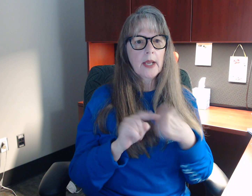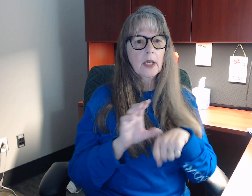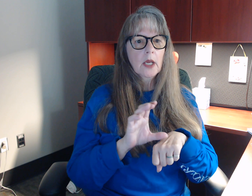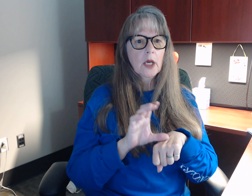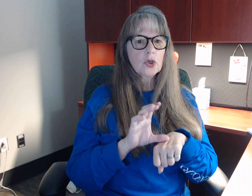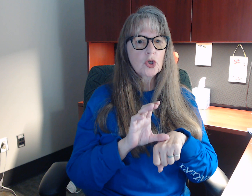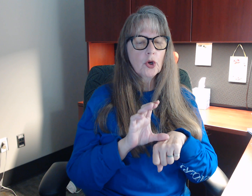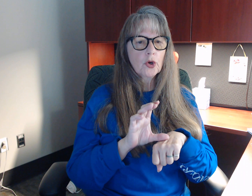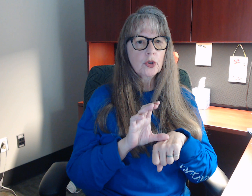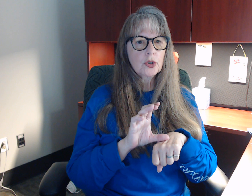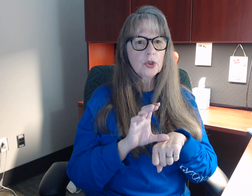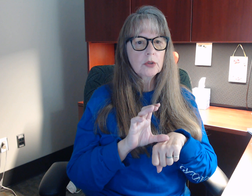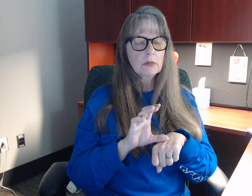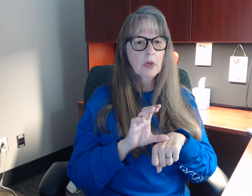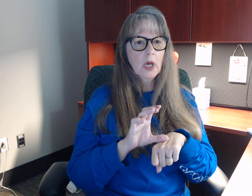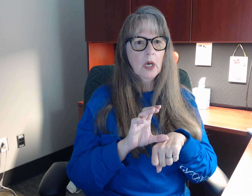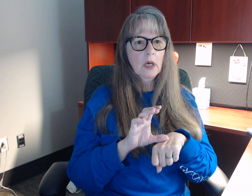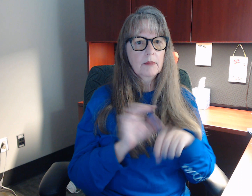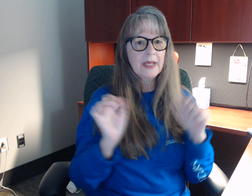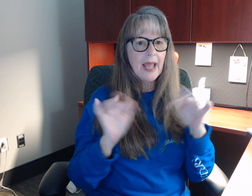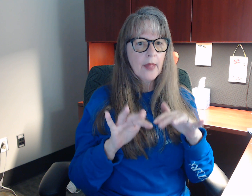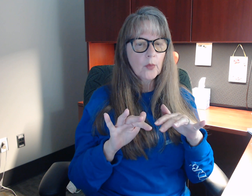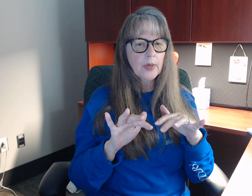a church gathering,